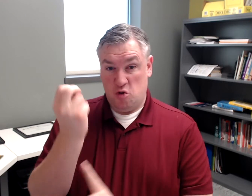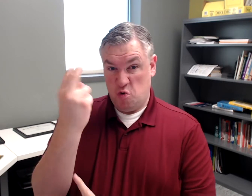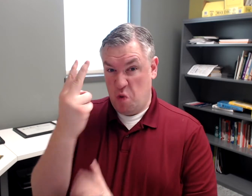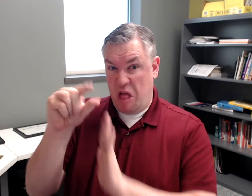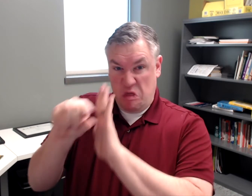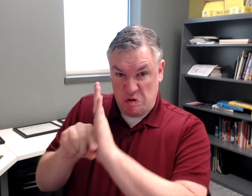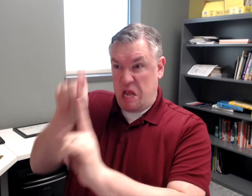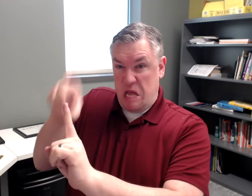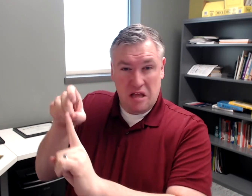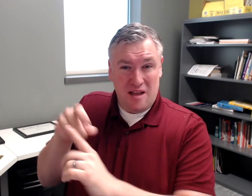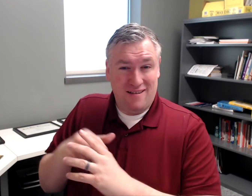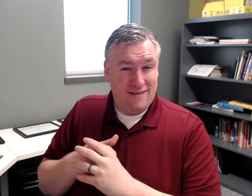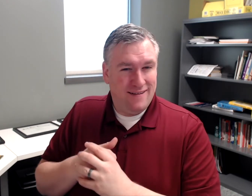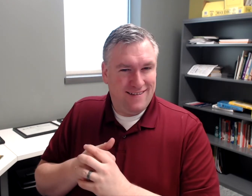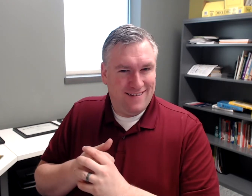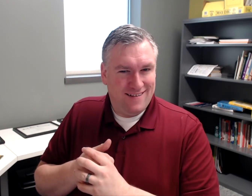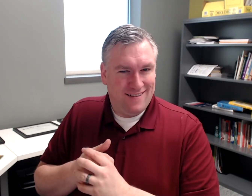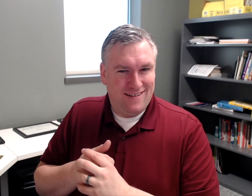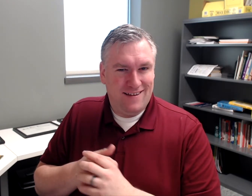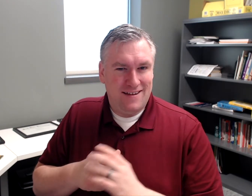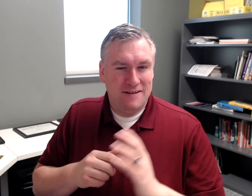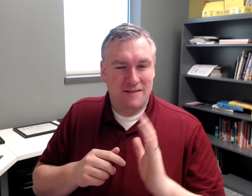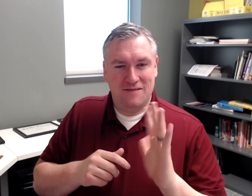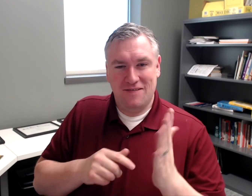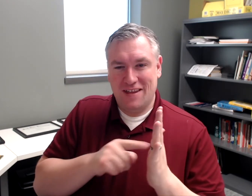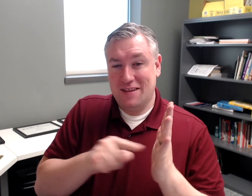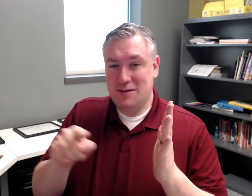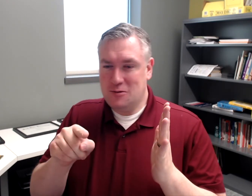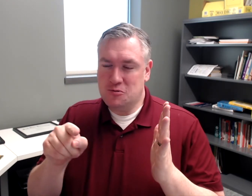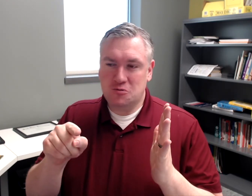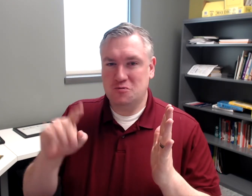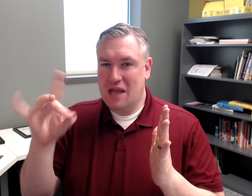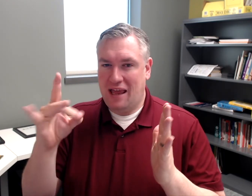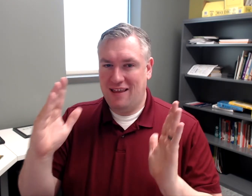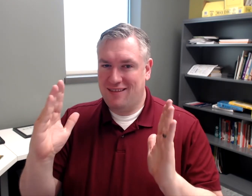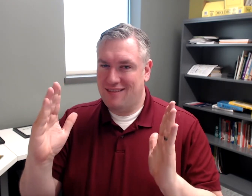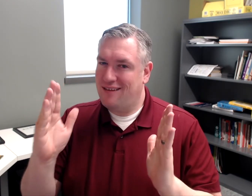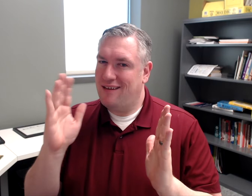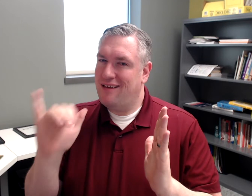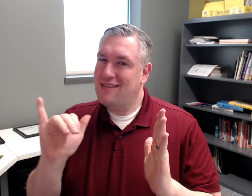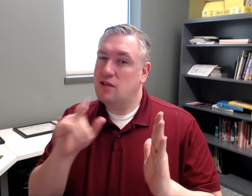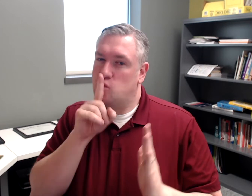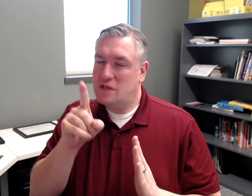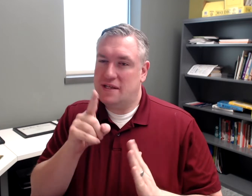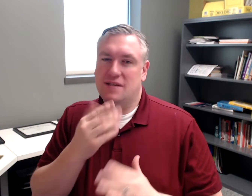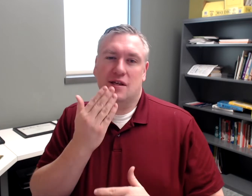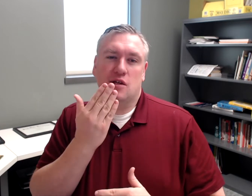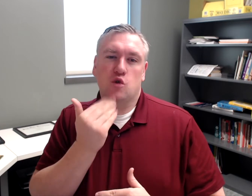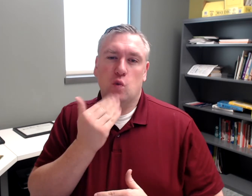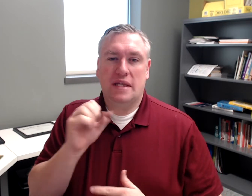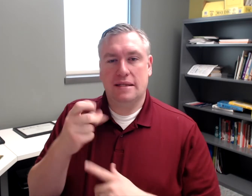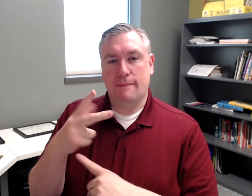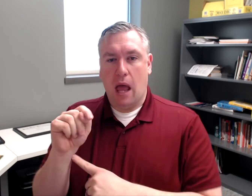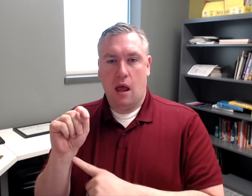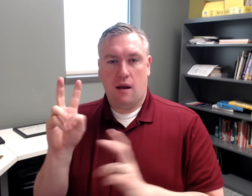level is fine, but maybe 12th grade is not what we need. 5th to 8th grade, that's the sweet